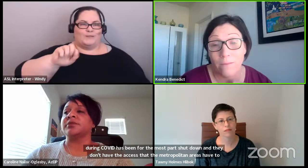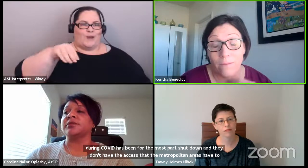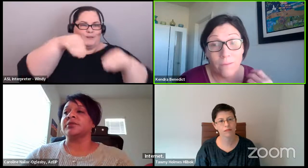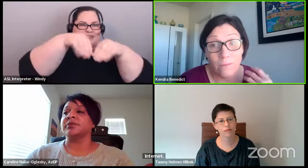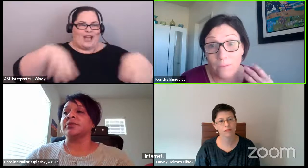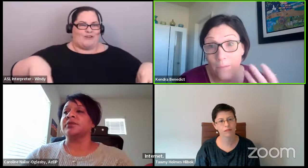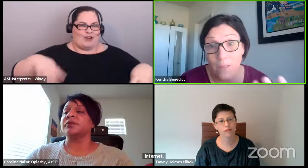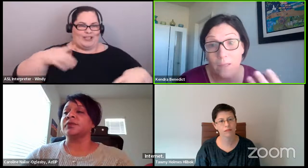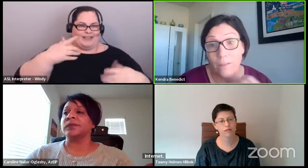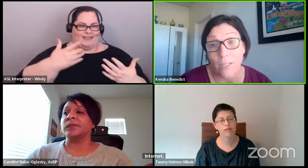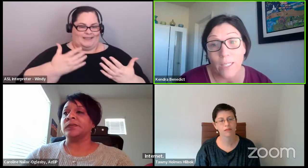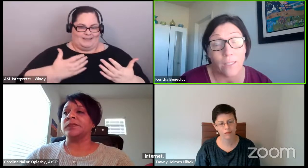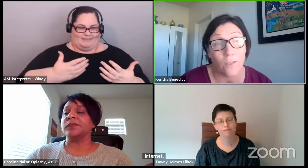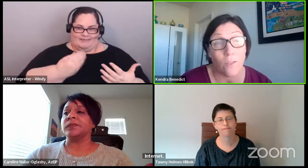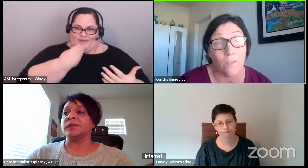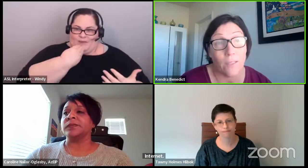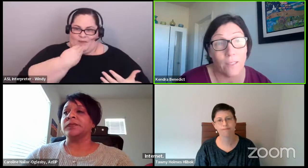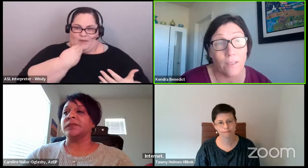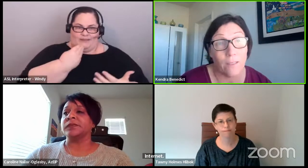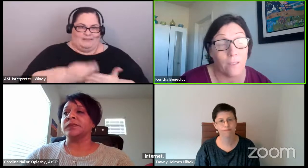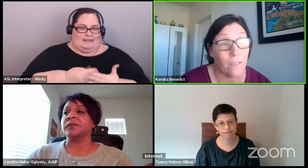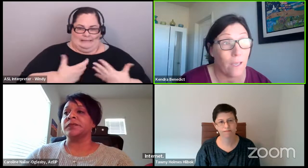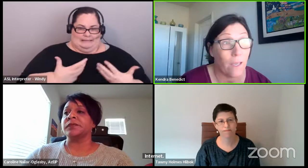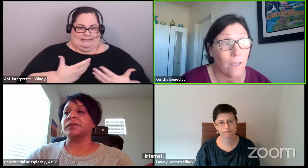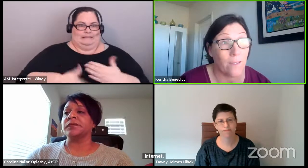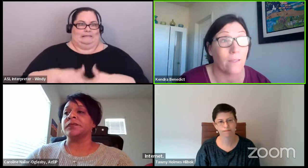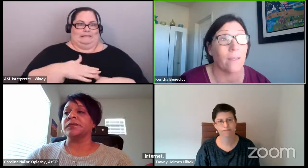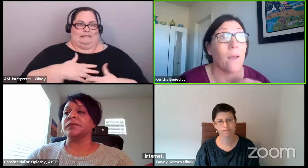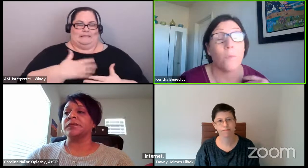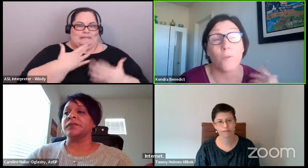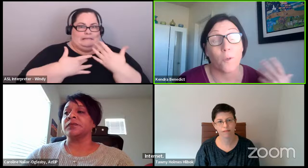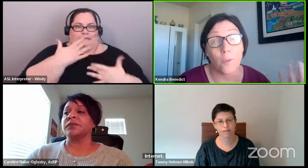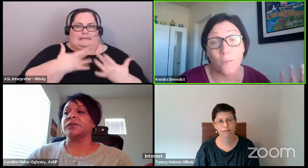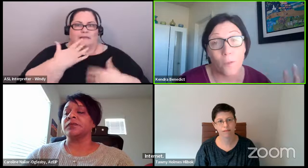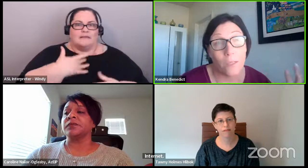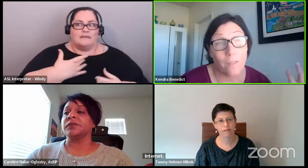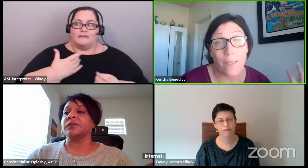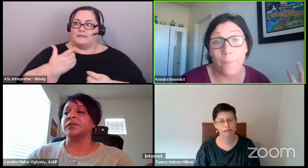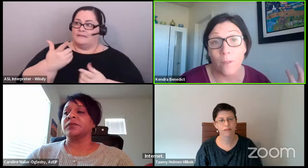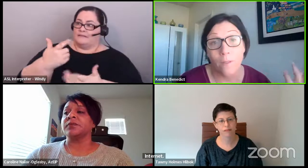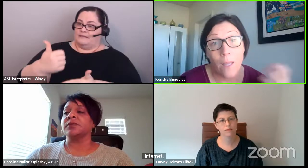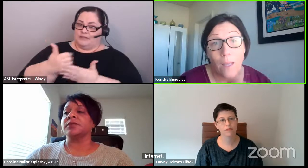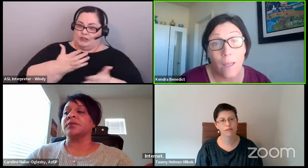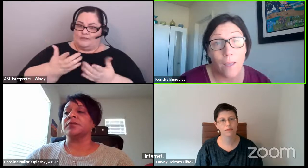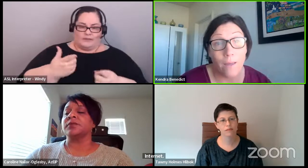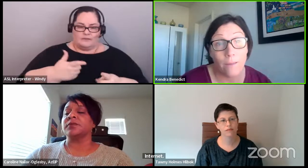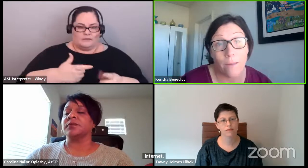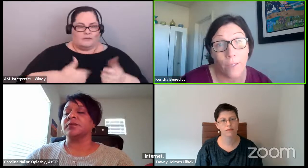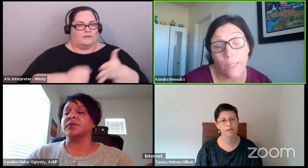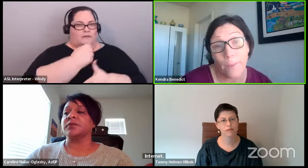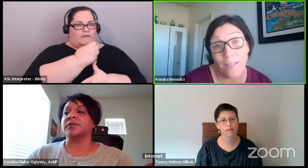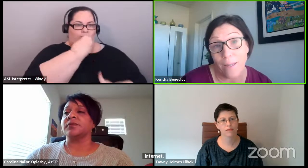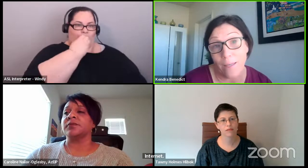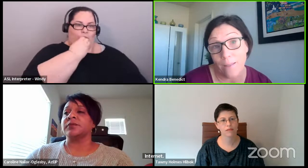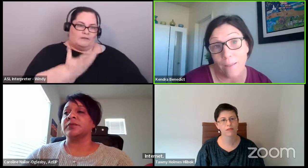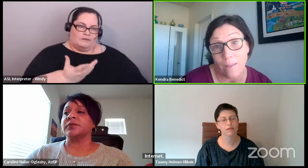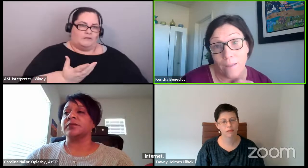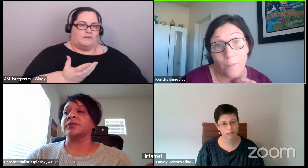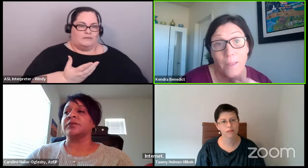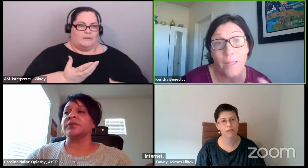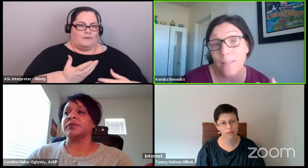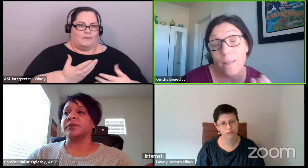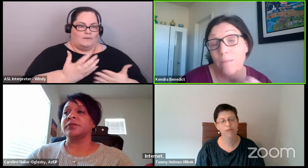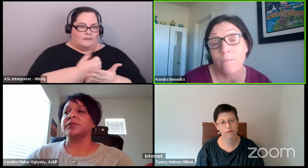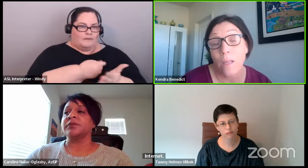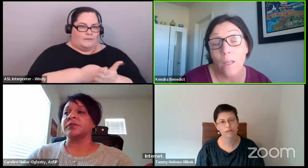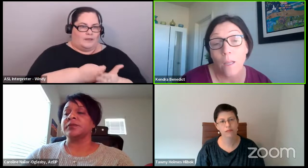of looking into services, it doesn't come before putting food on the table and earning a paycheck and